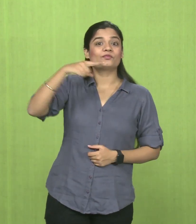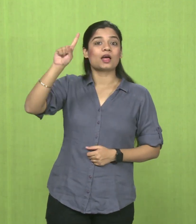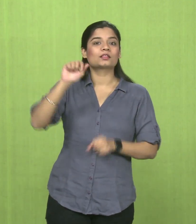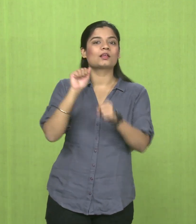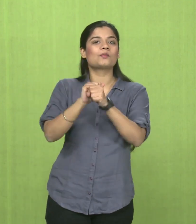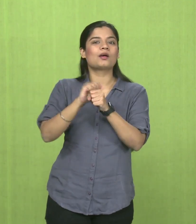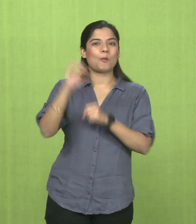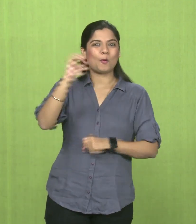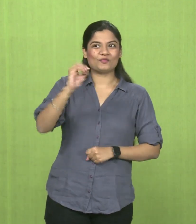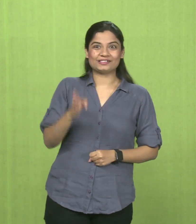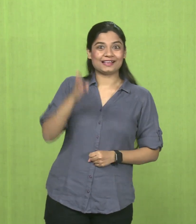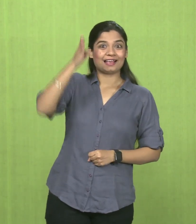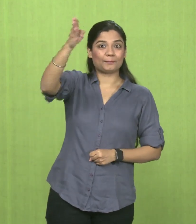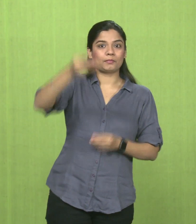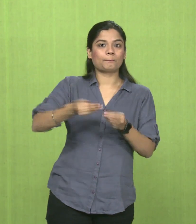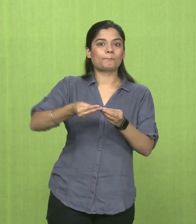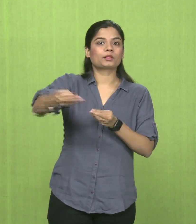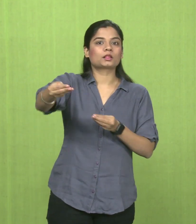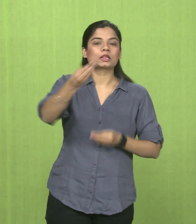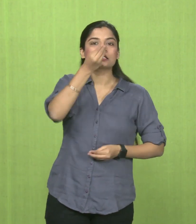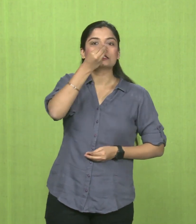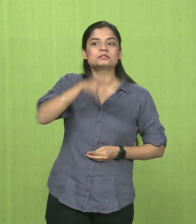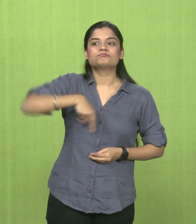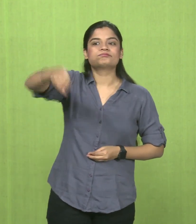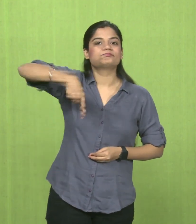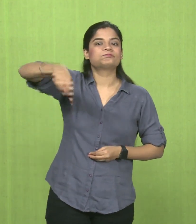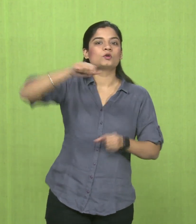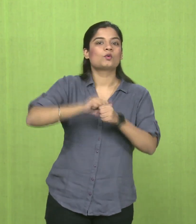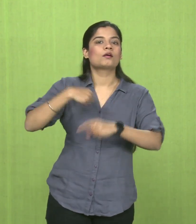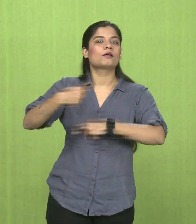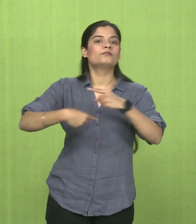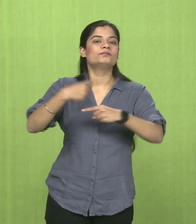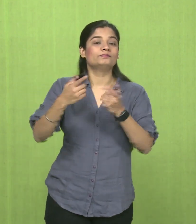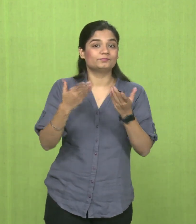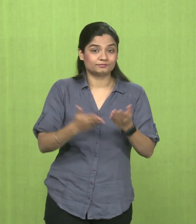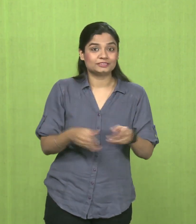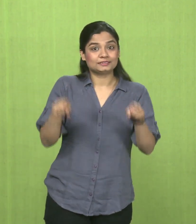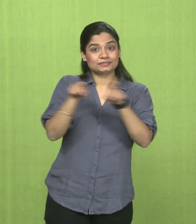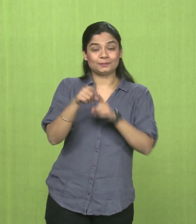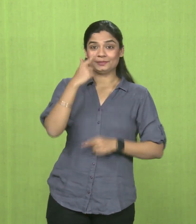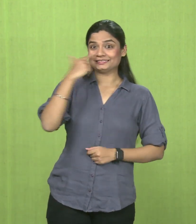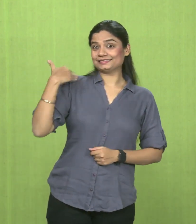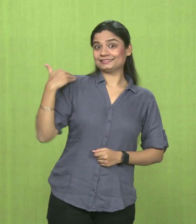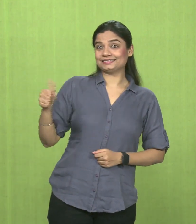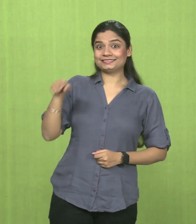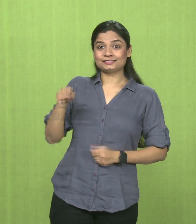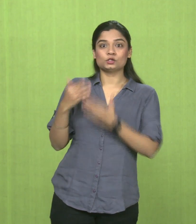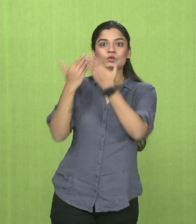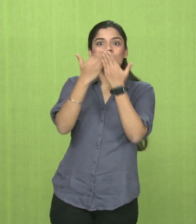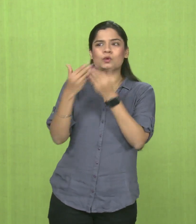Rahul's father's office is quite near to that house, so it's easier for him to take a walk every day and go to the house.